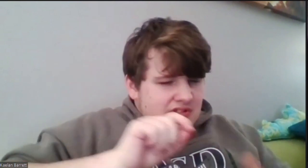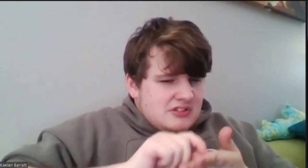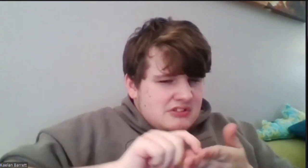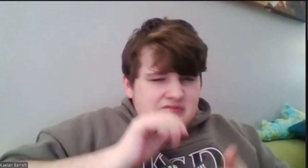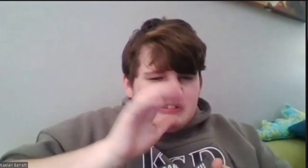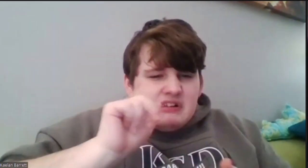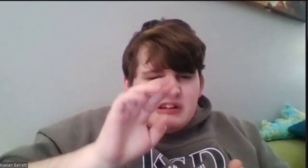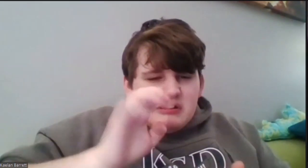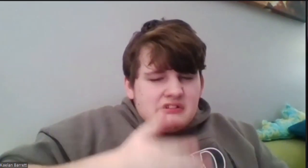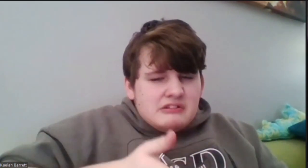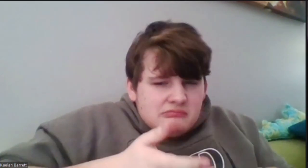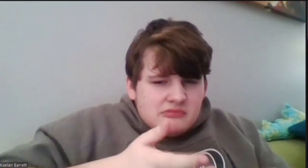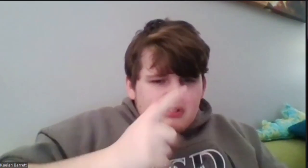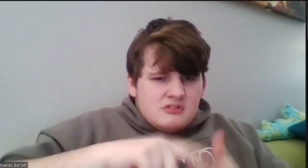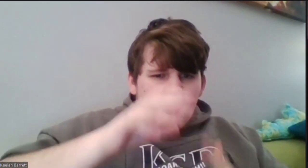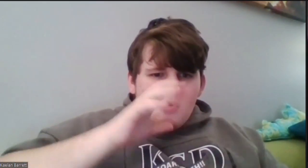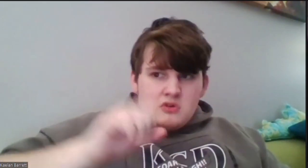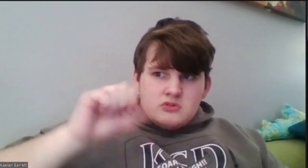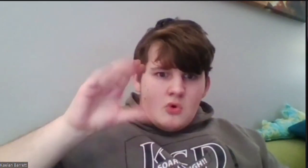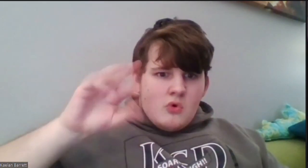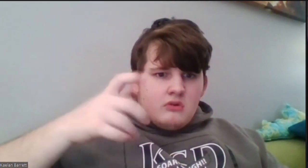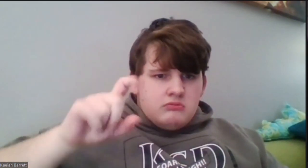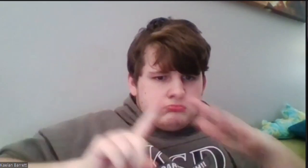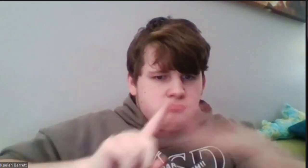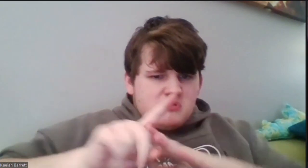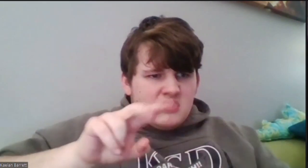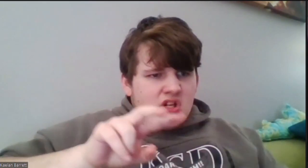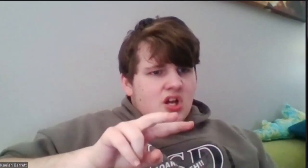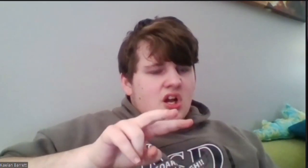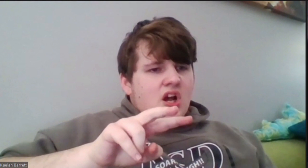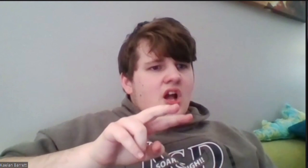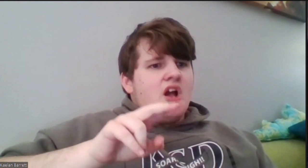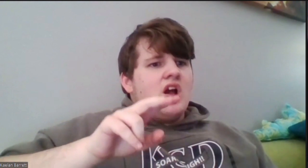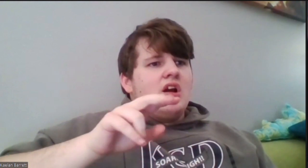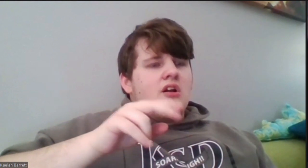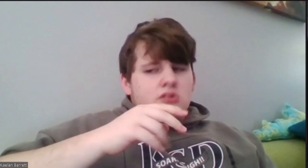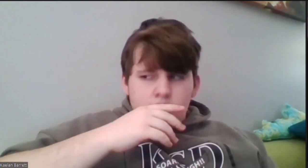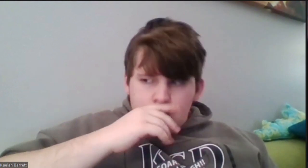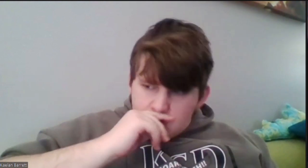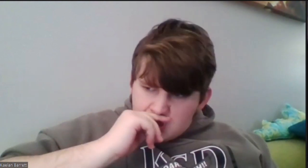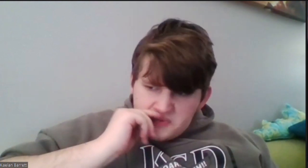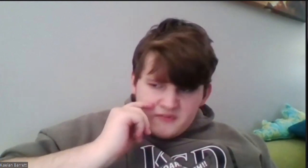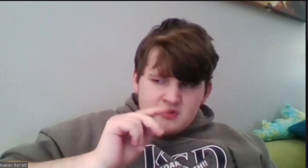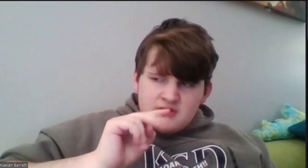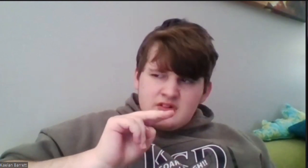And there Scrooge is working away, saying, don't need him. So,